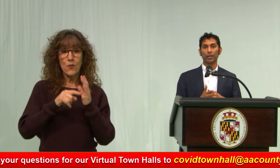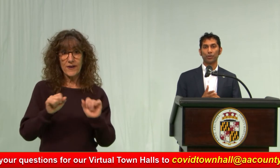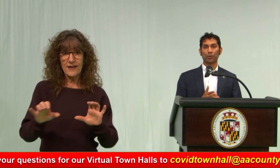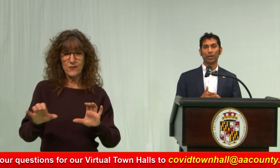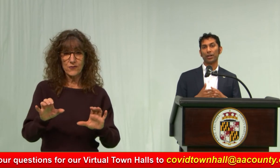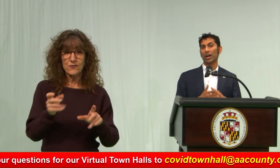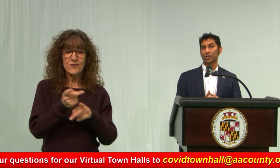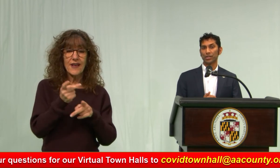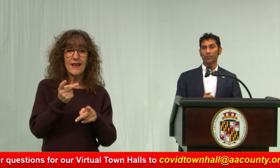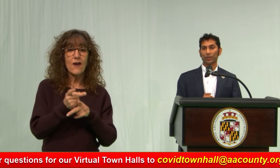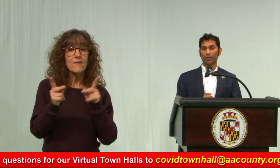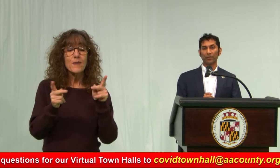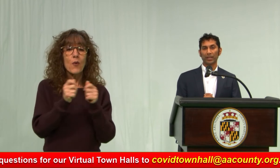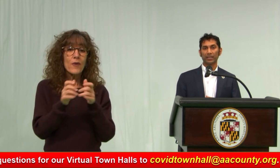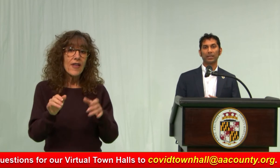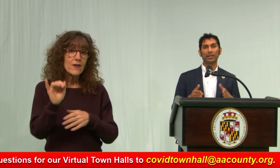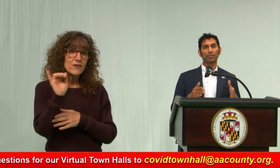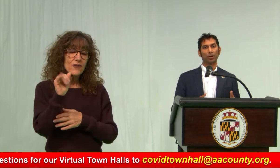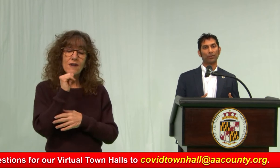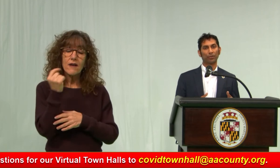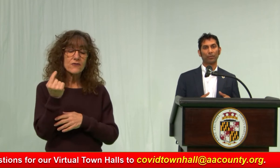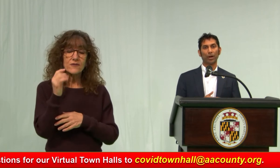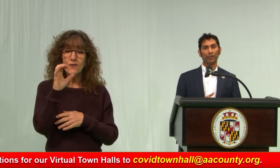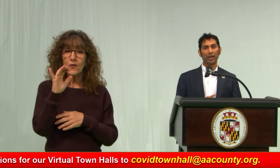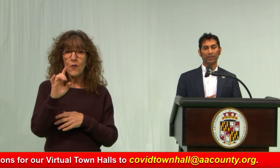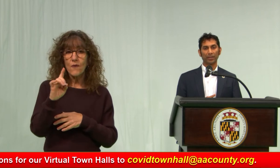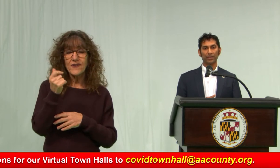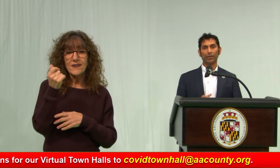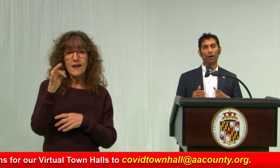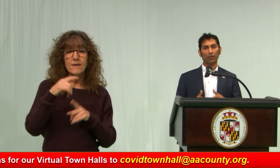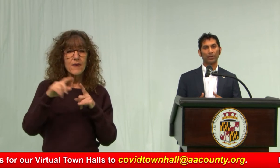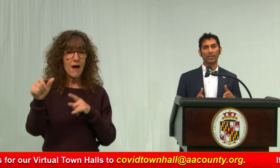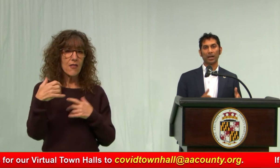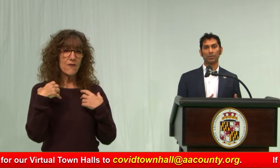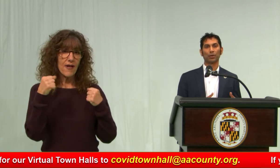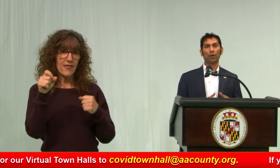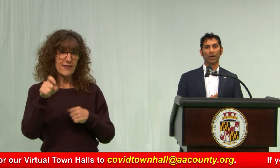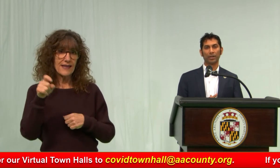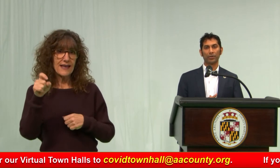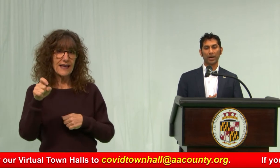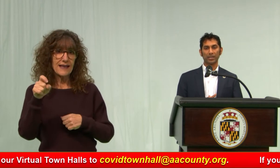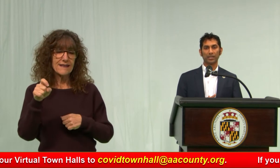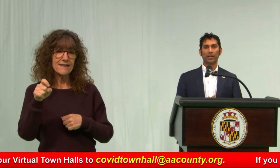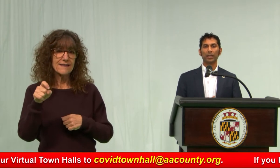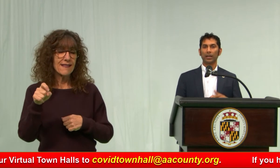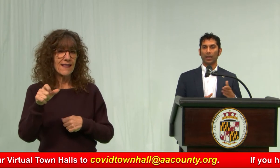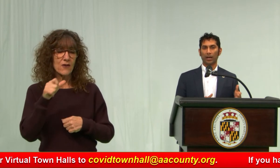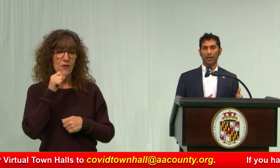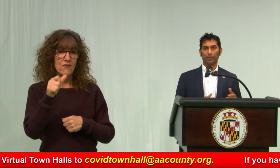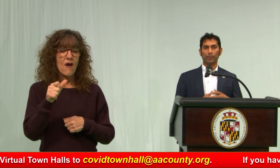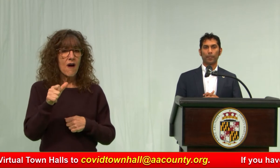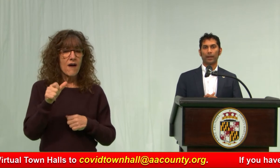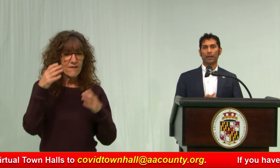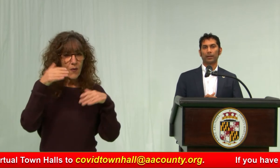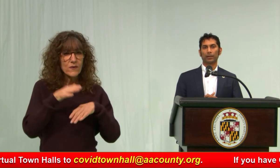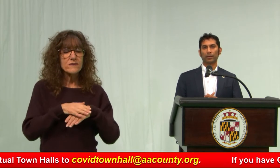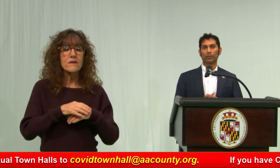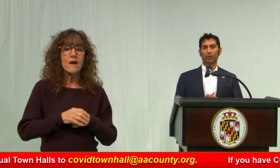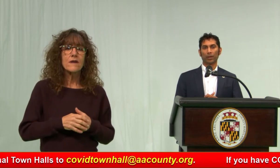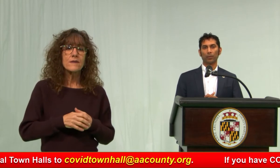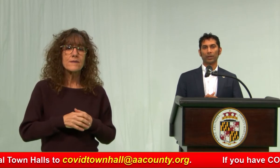for the uninsured, not just for their COVID-19 needs, but also for other health needs that oftentimes go unaddressed.